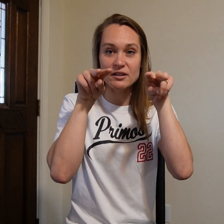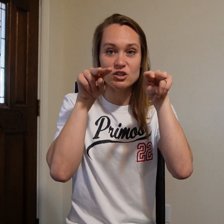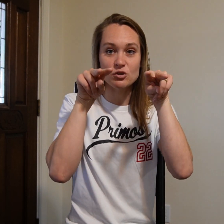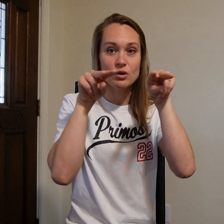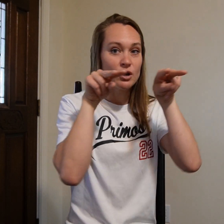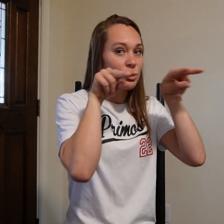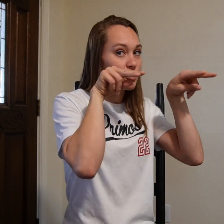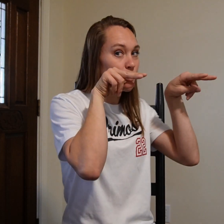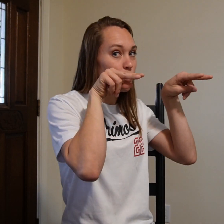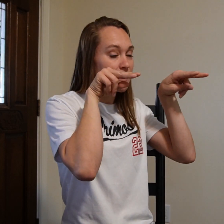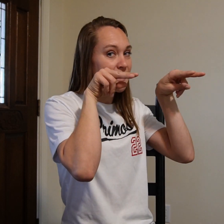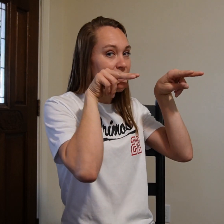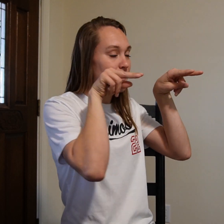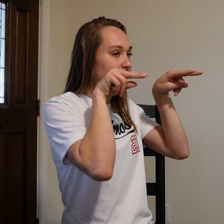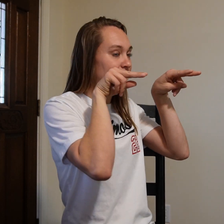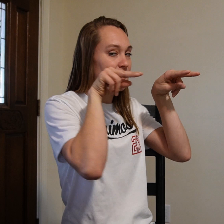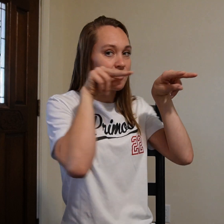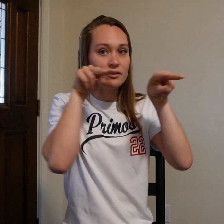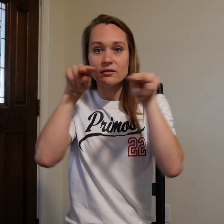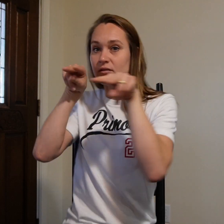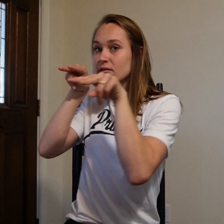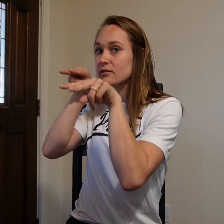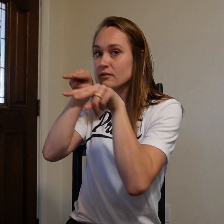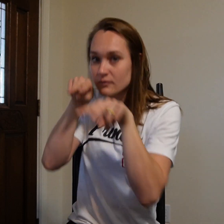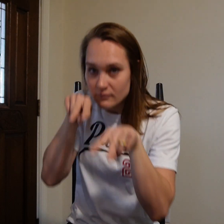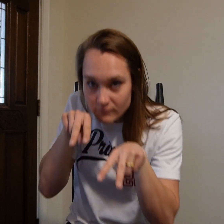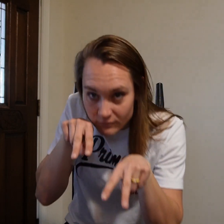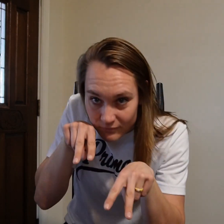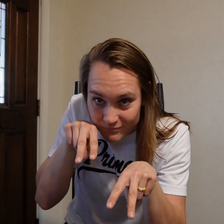do, you put one kind of behind the other.